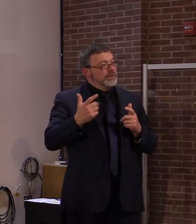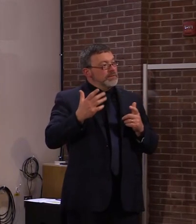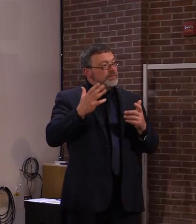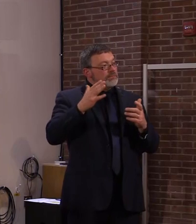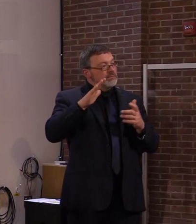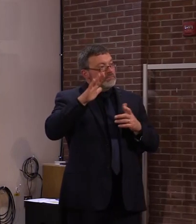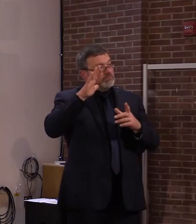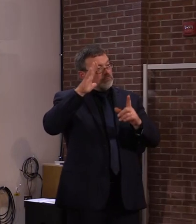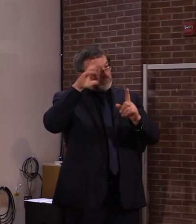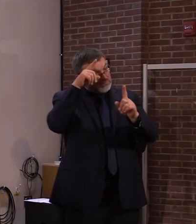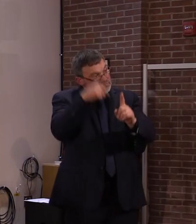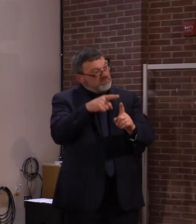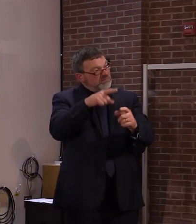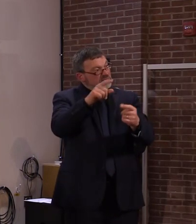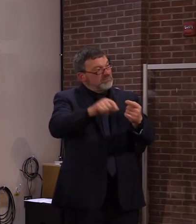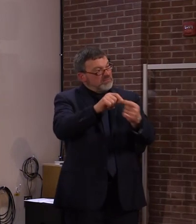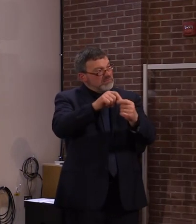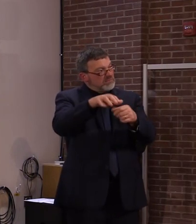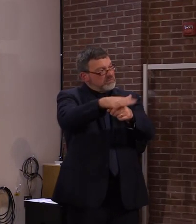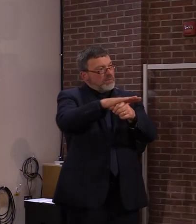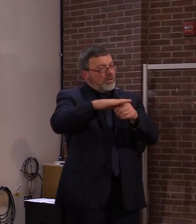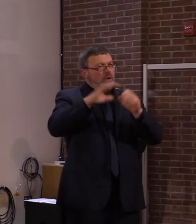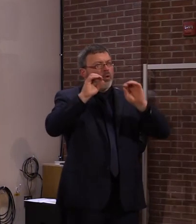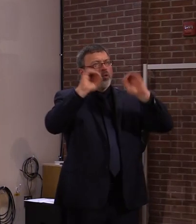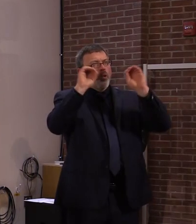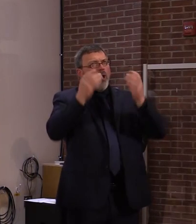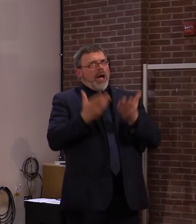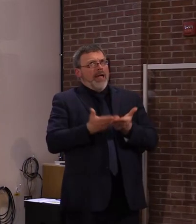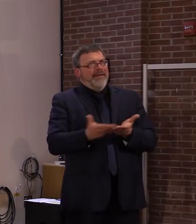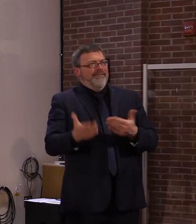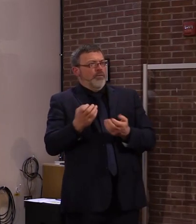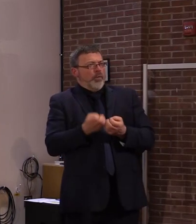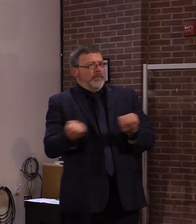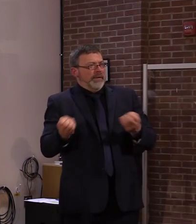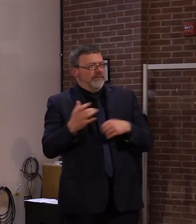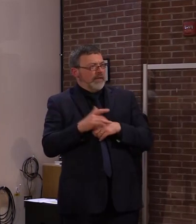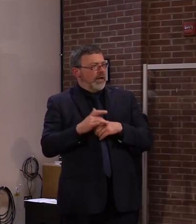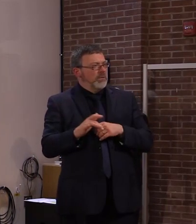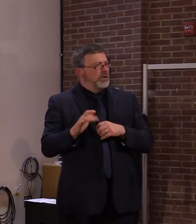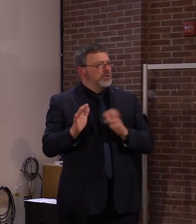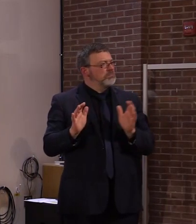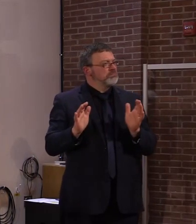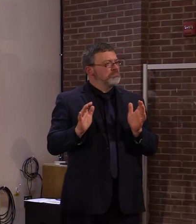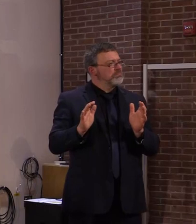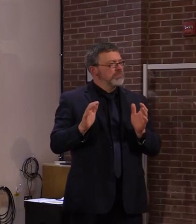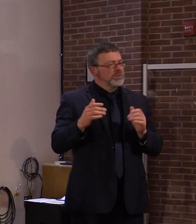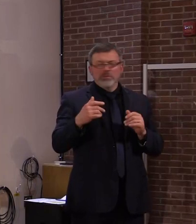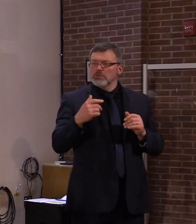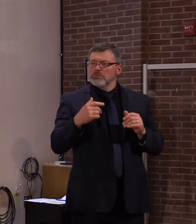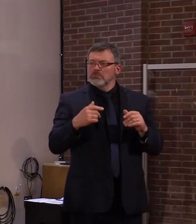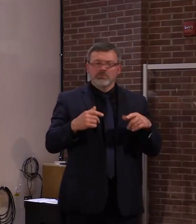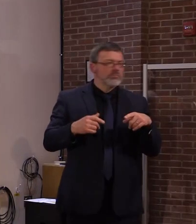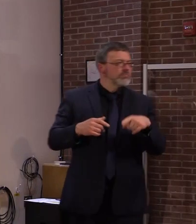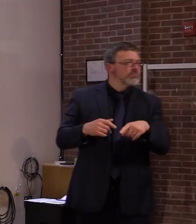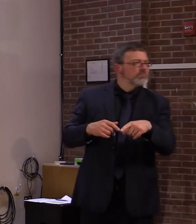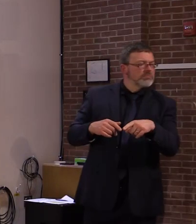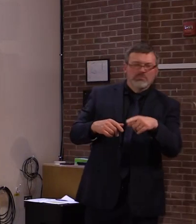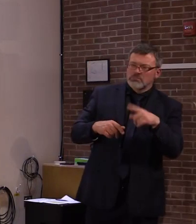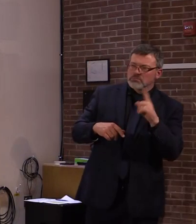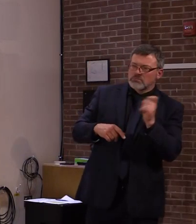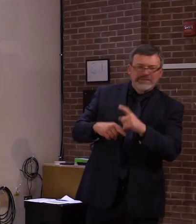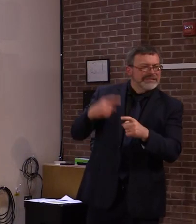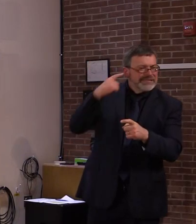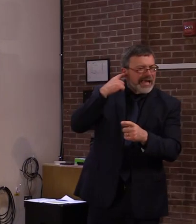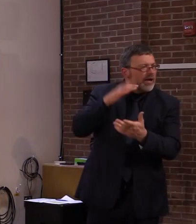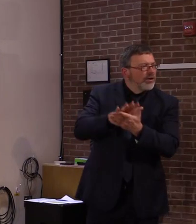that there is no materials available that I might be able to address? I think it would come through areas,